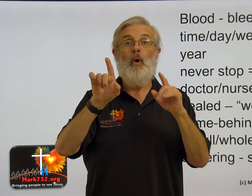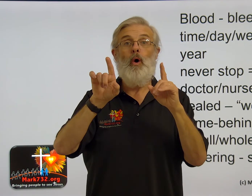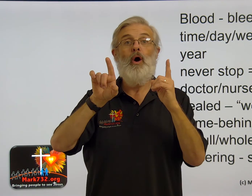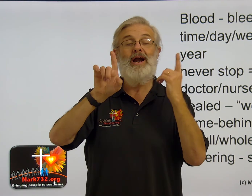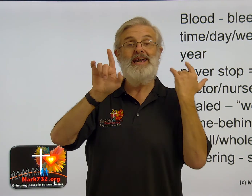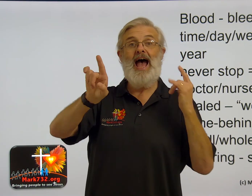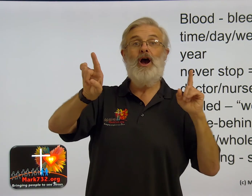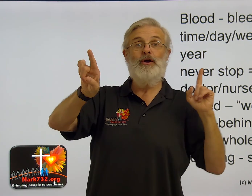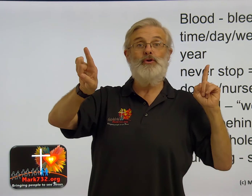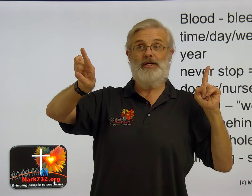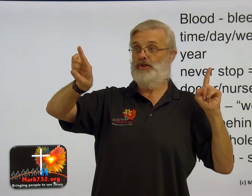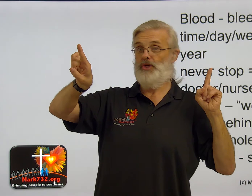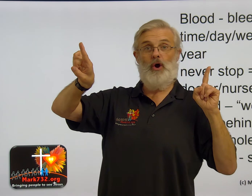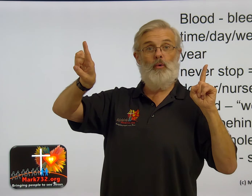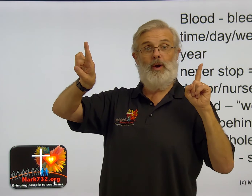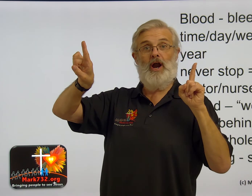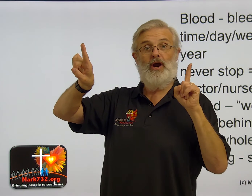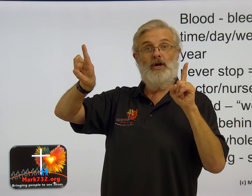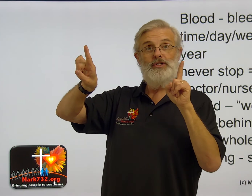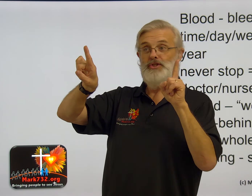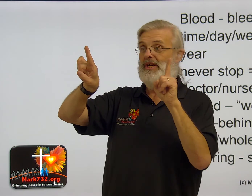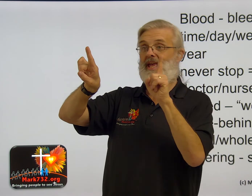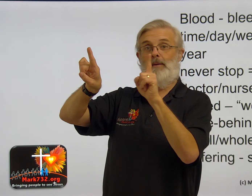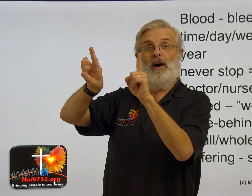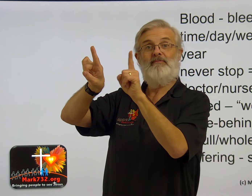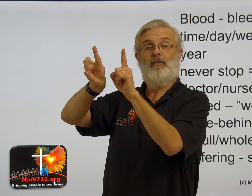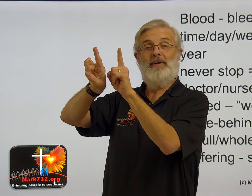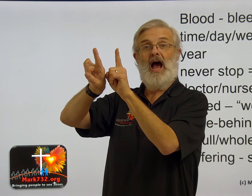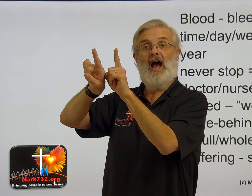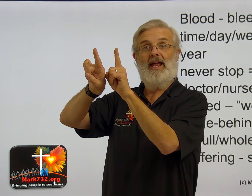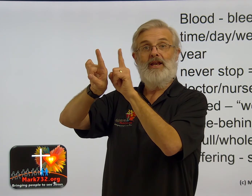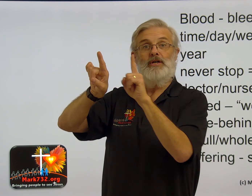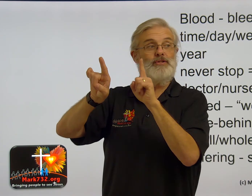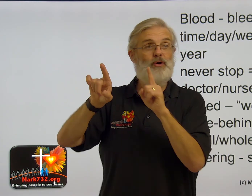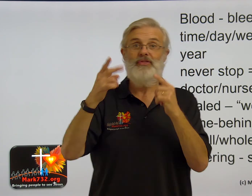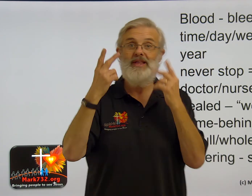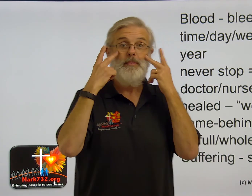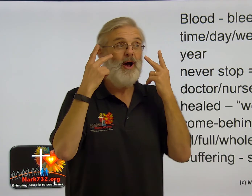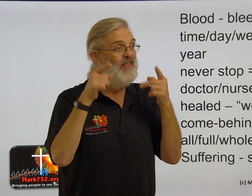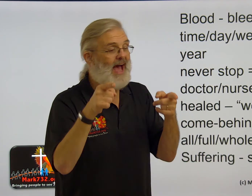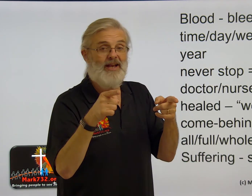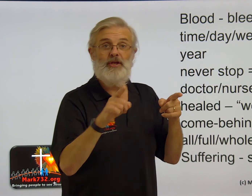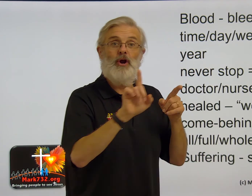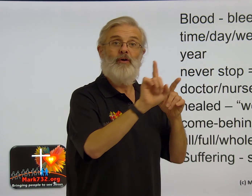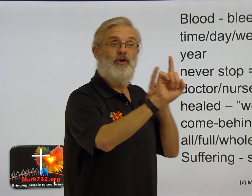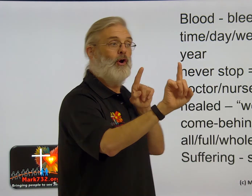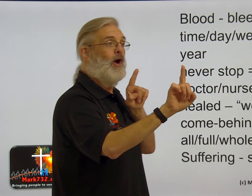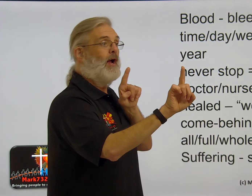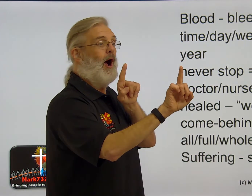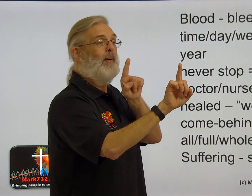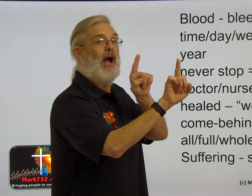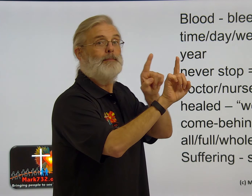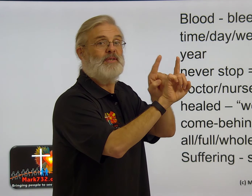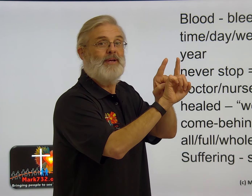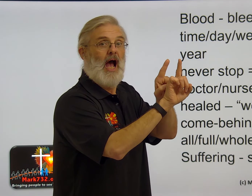or now you can show where she came up from behind. So think about that, if you're coming up to behind